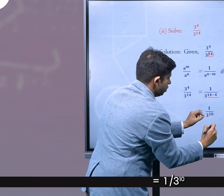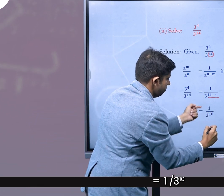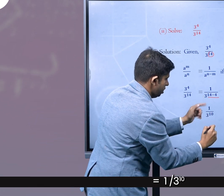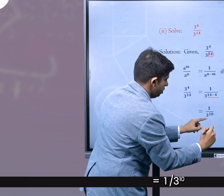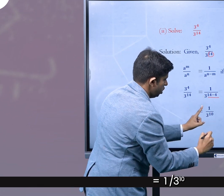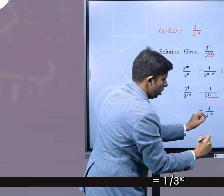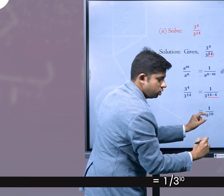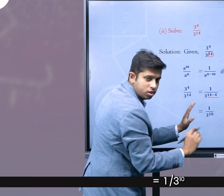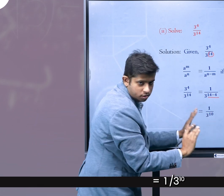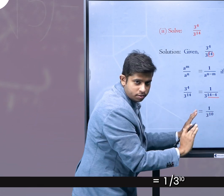by 3 to the power of 10.